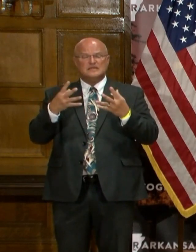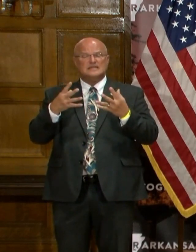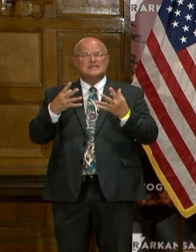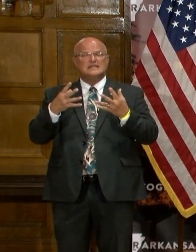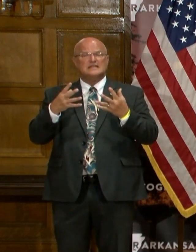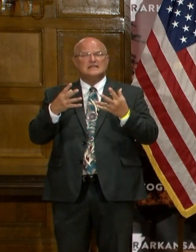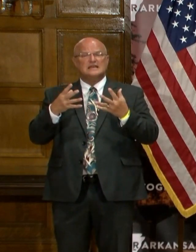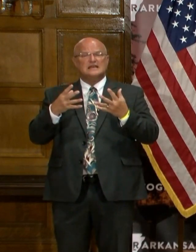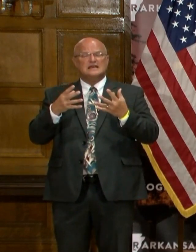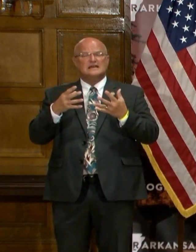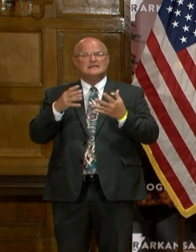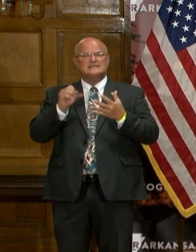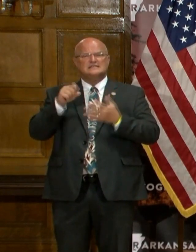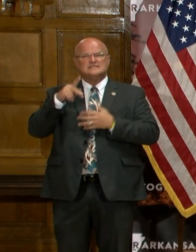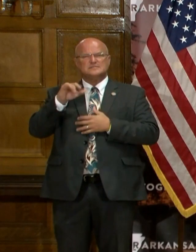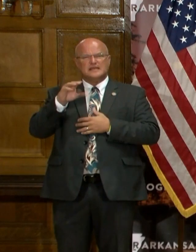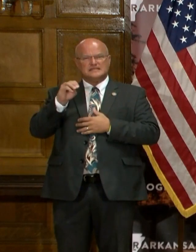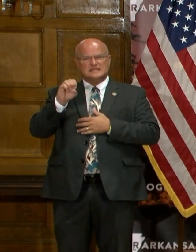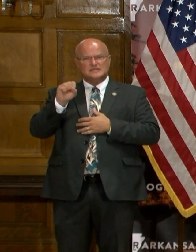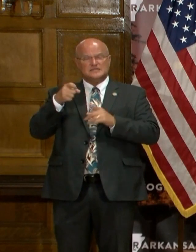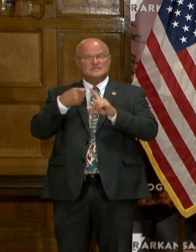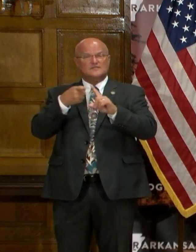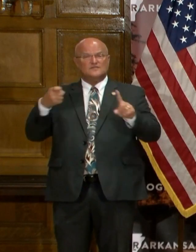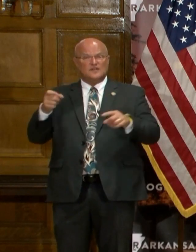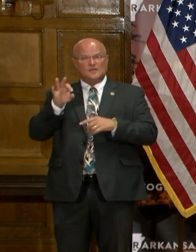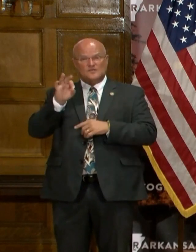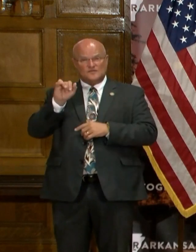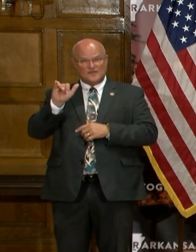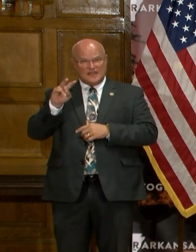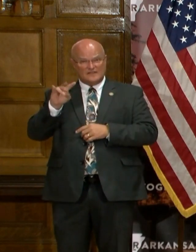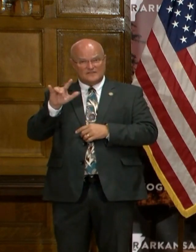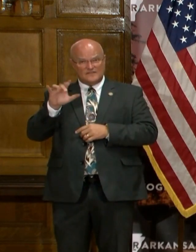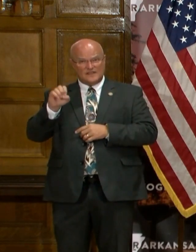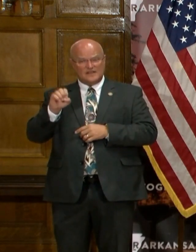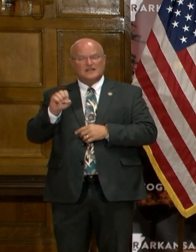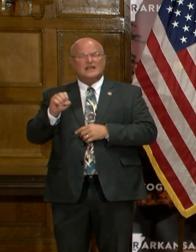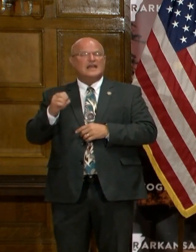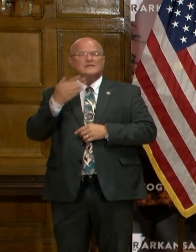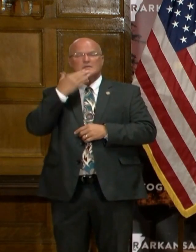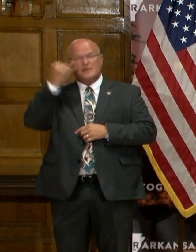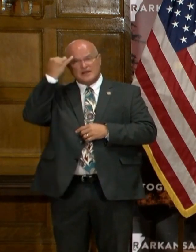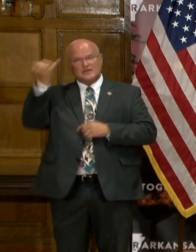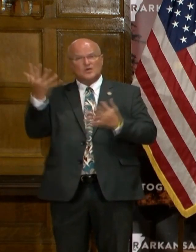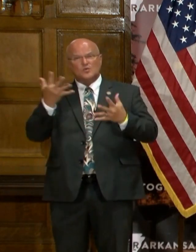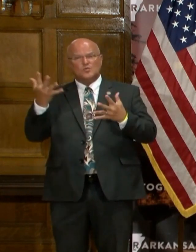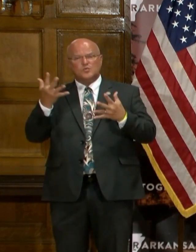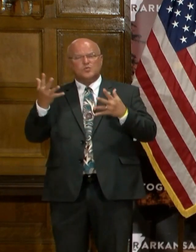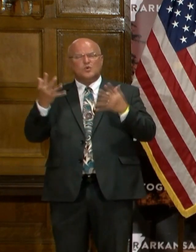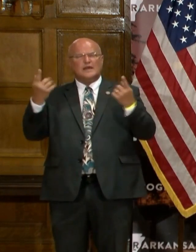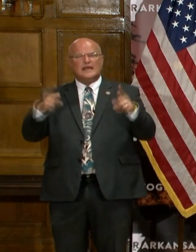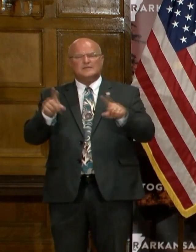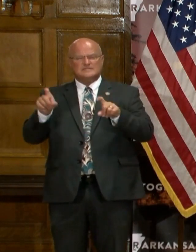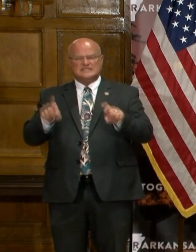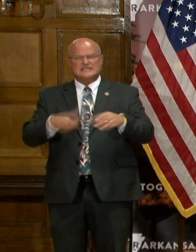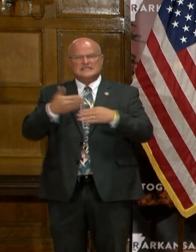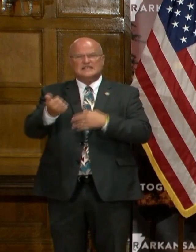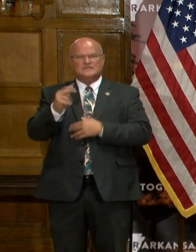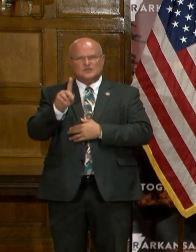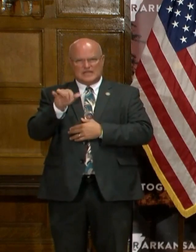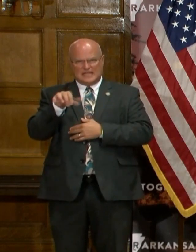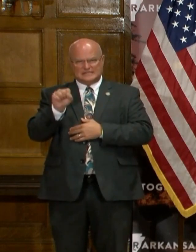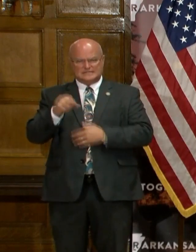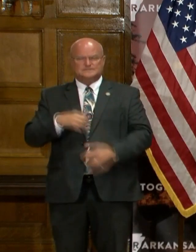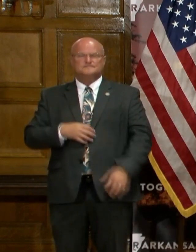from Fayetteville, and we'll have a better idea of what the prevalence is in the individuals that were tested in a couple of days. So thank